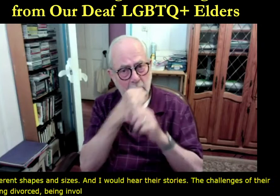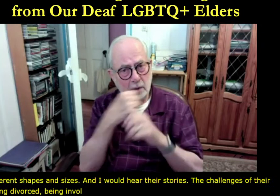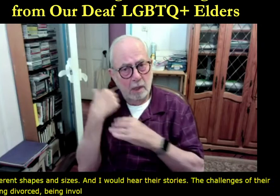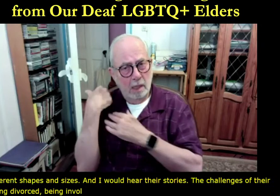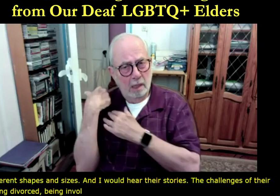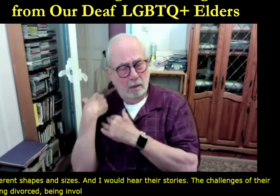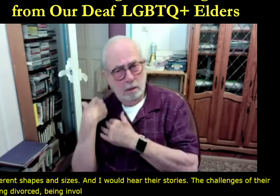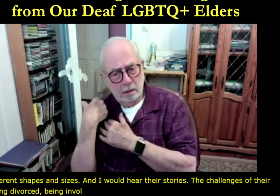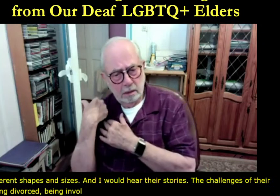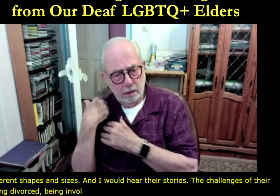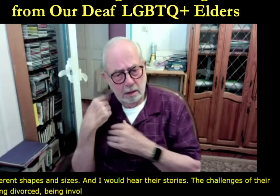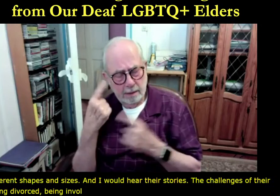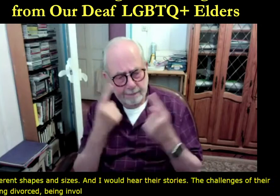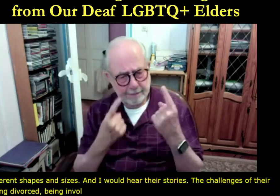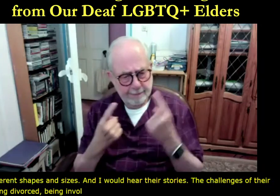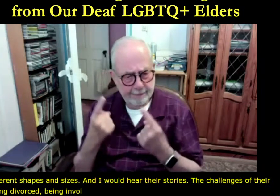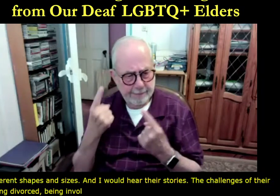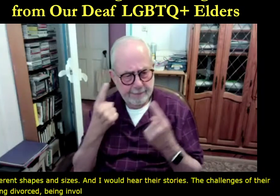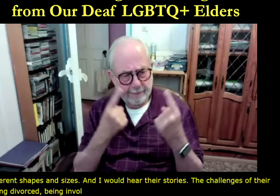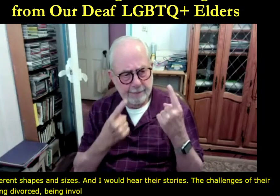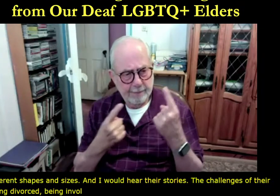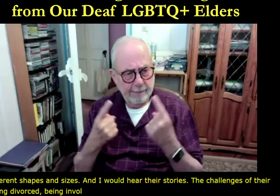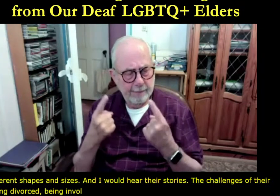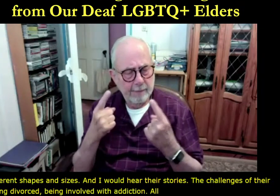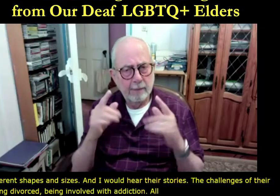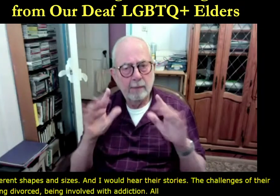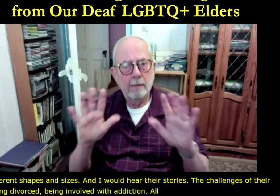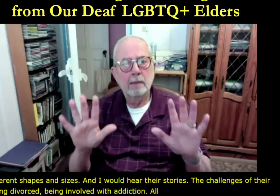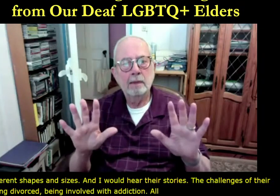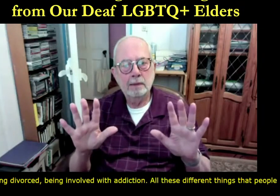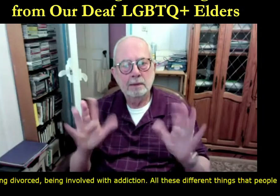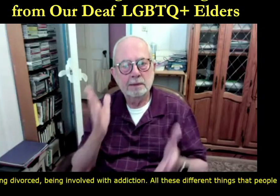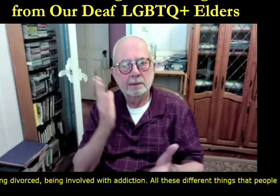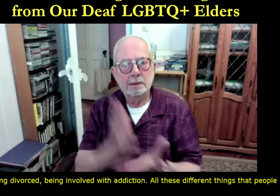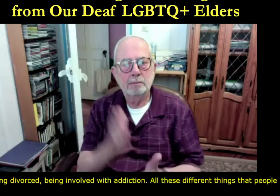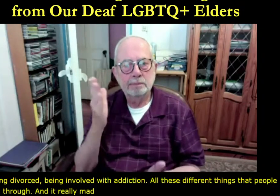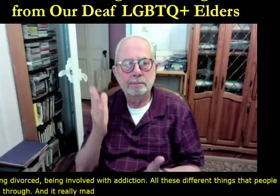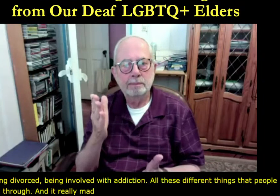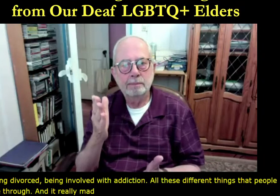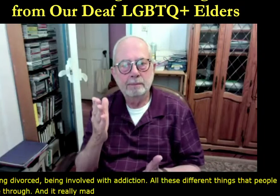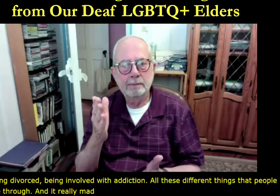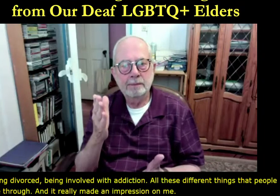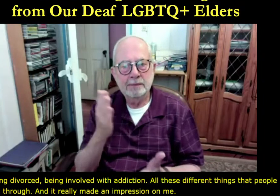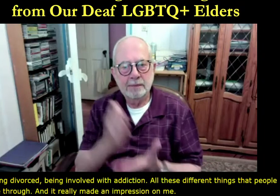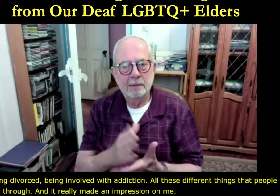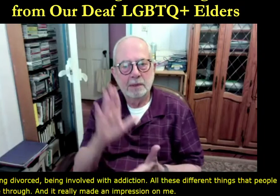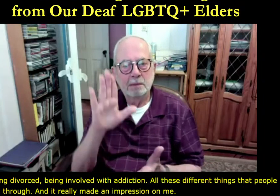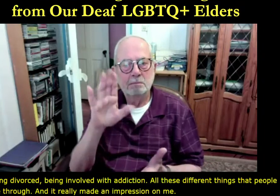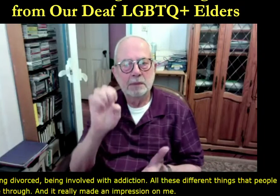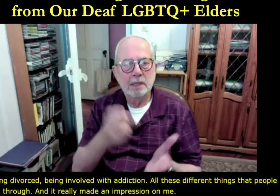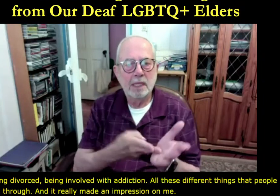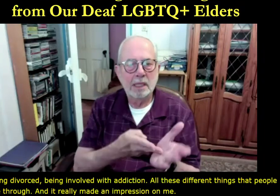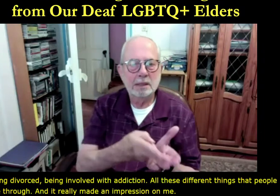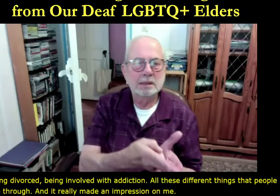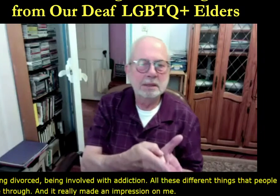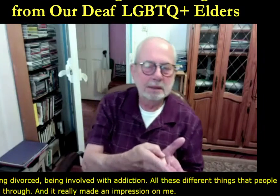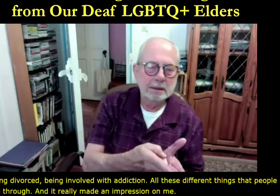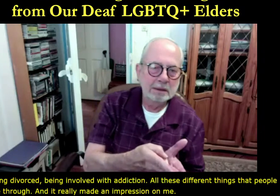i i had been closeted was also a big challenge for me and at that point i just